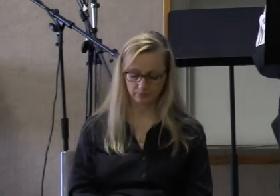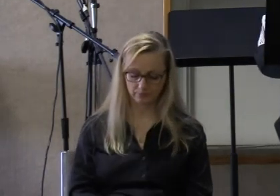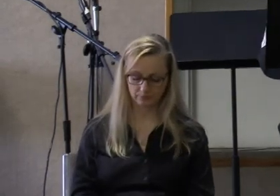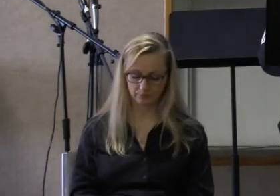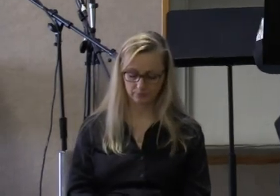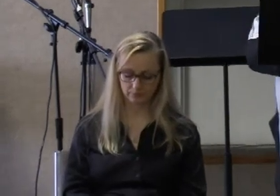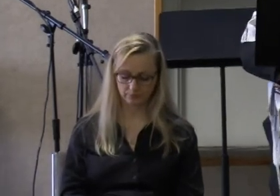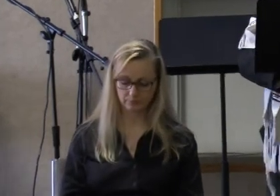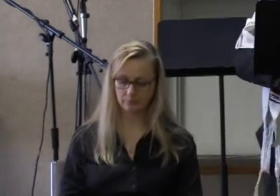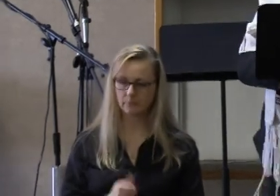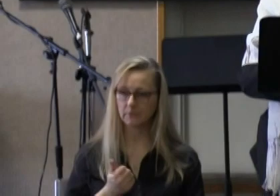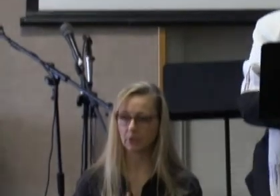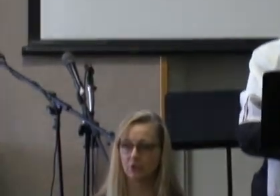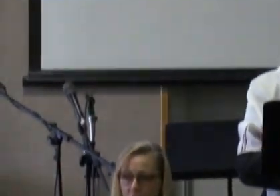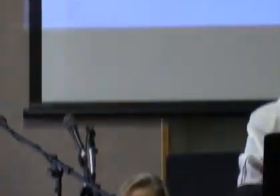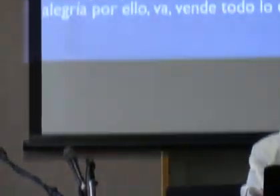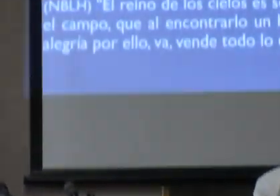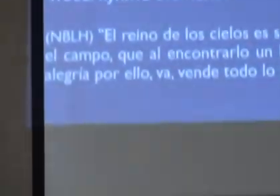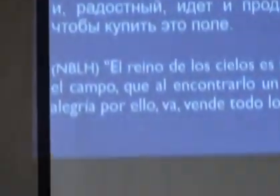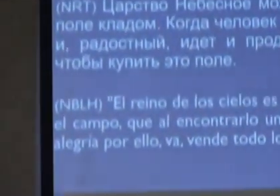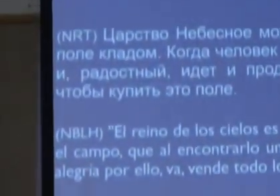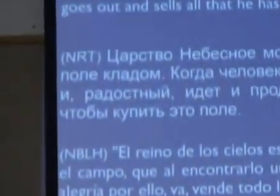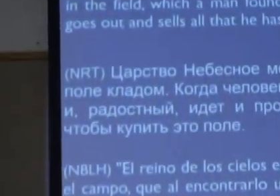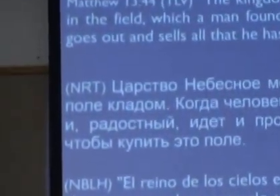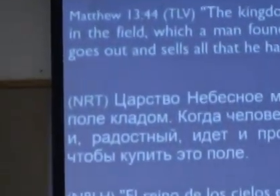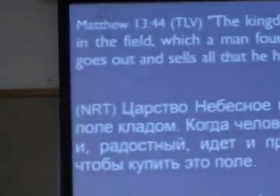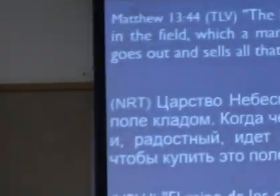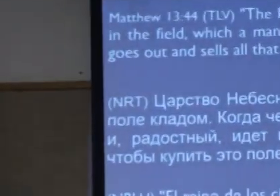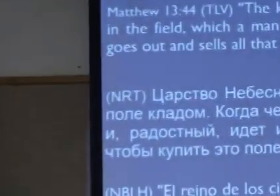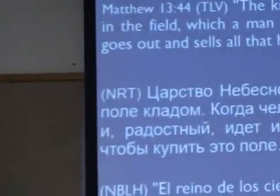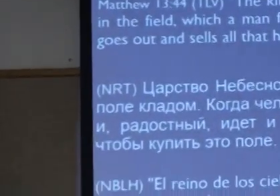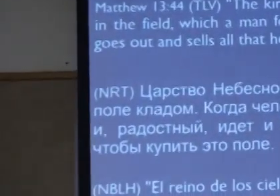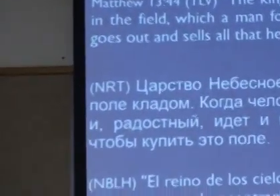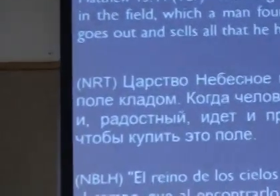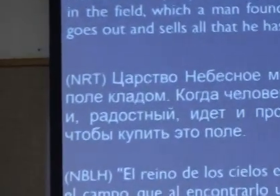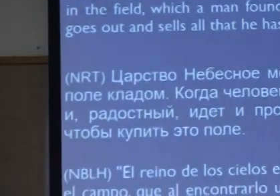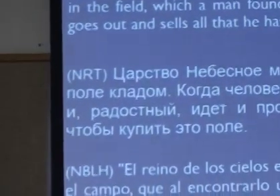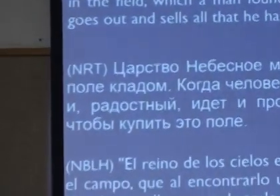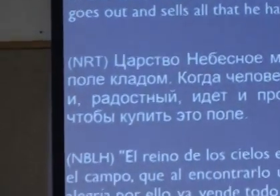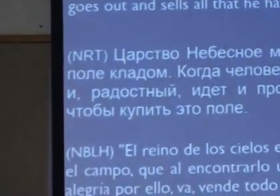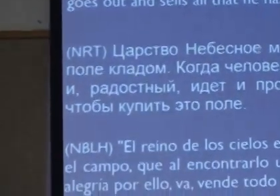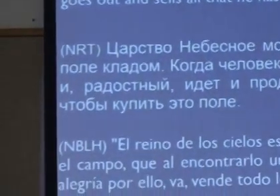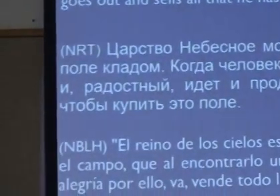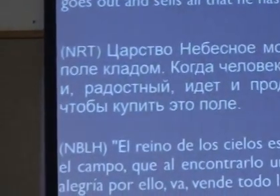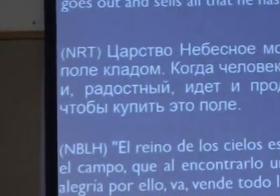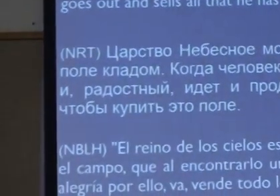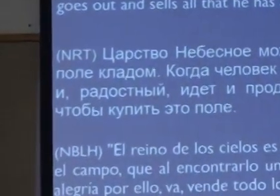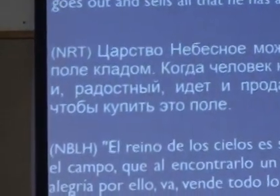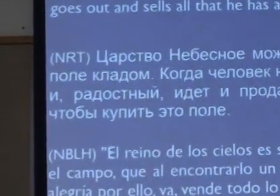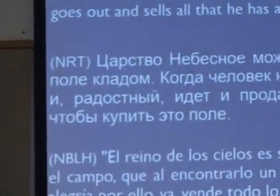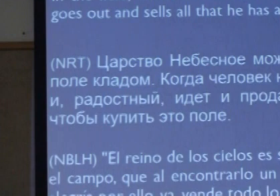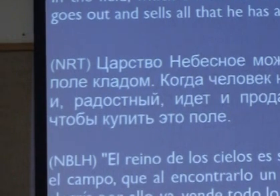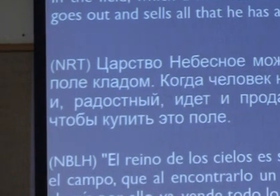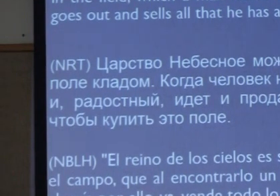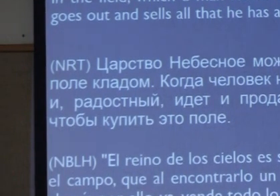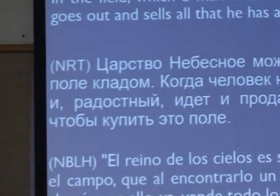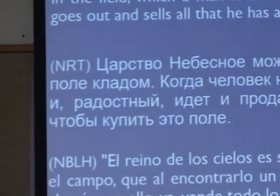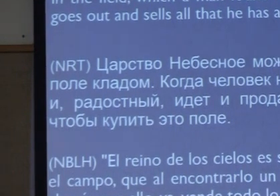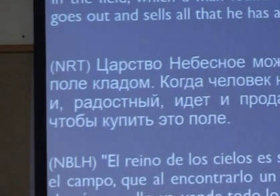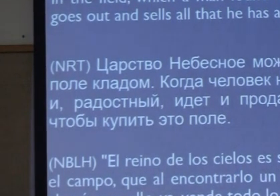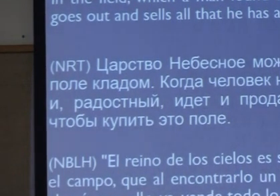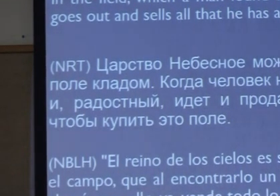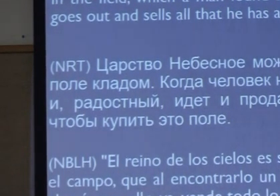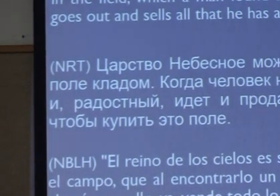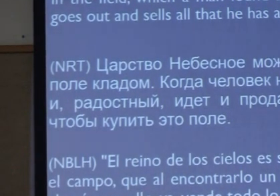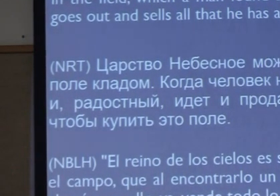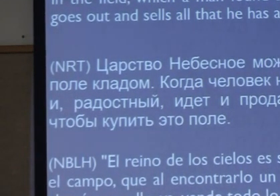suggestions. Matthew 13, verses 44 through 46, he says, "The kingdom of heaven is like a treasure hidden